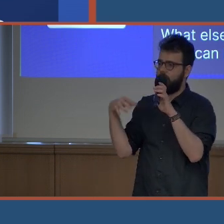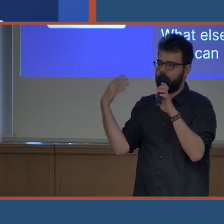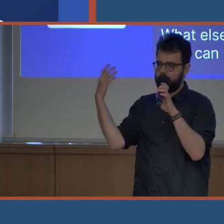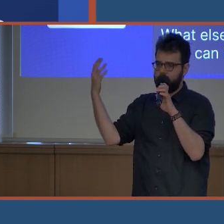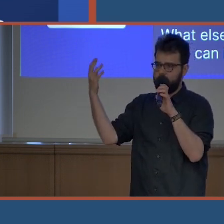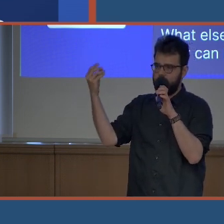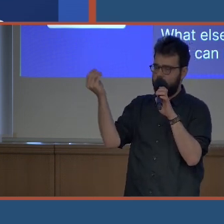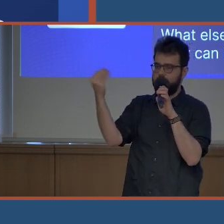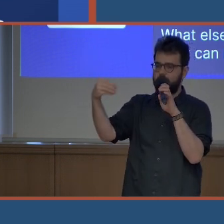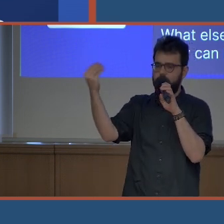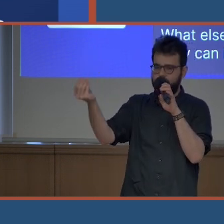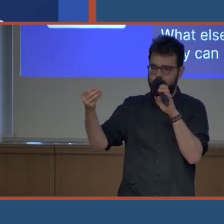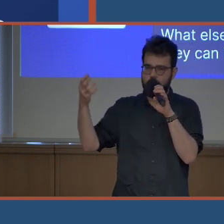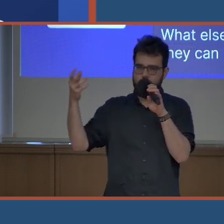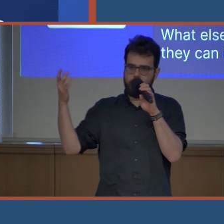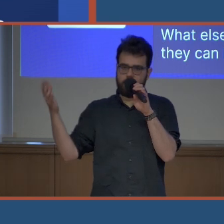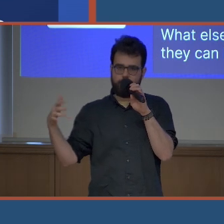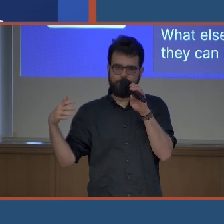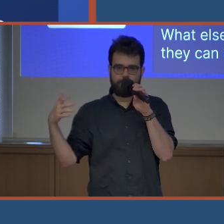Esperanto, had their own